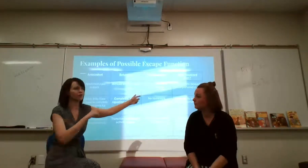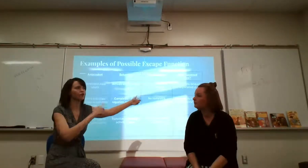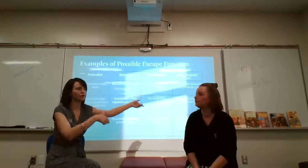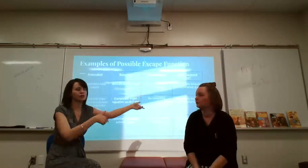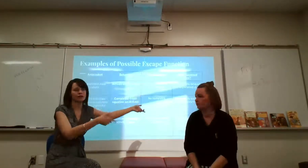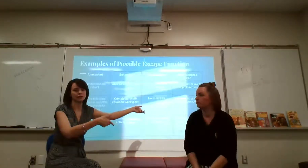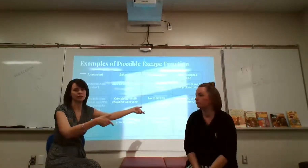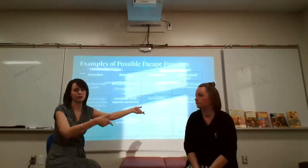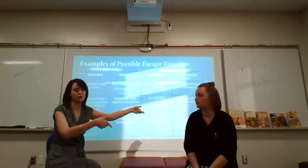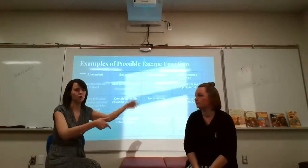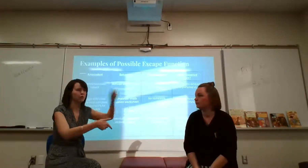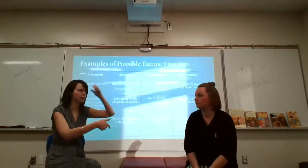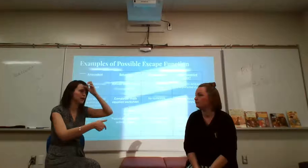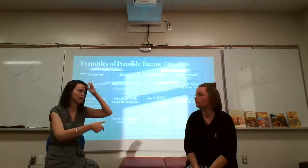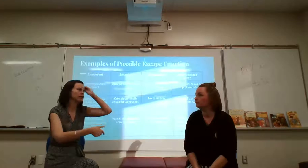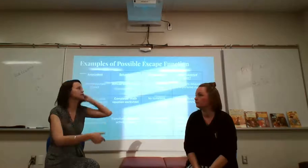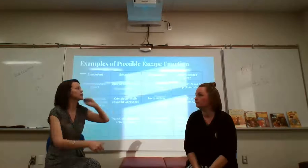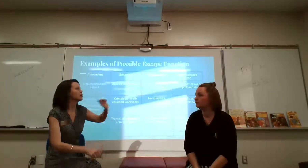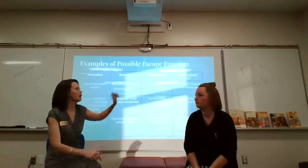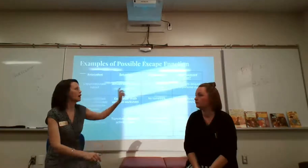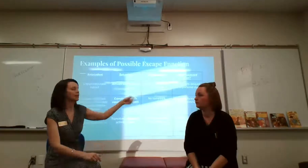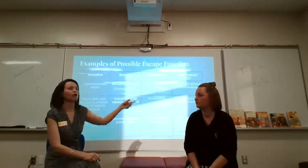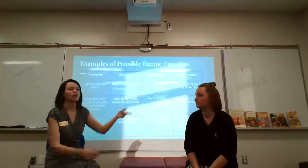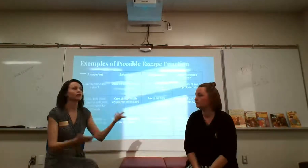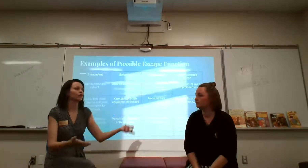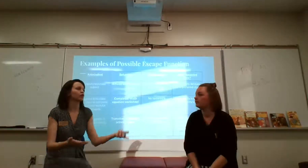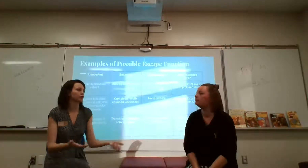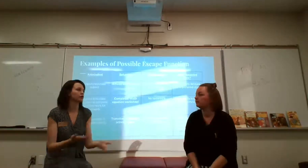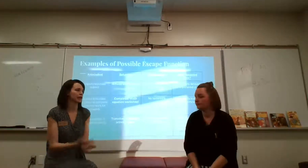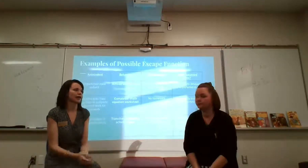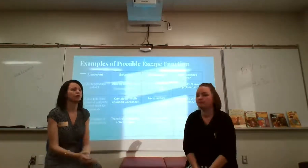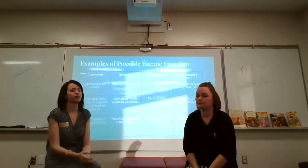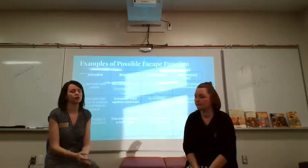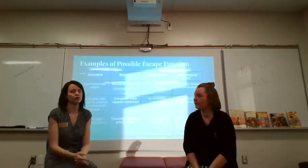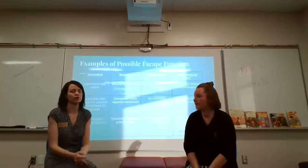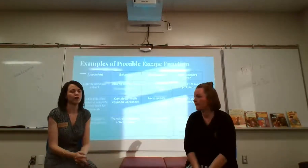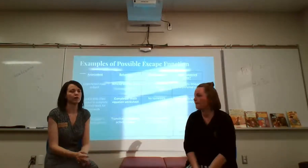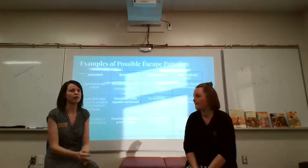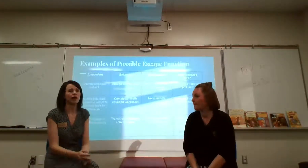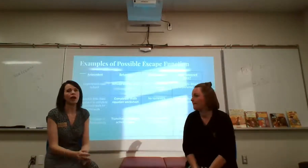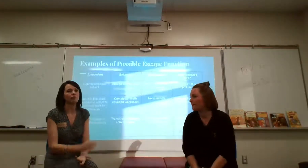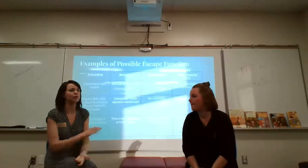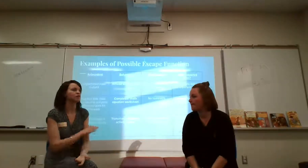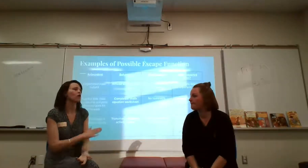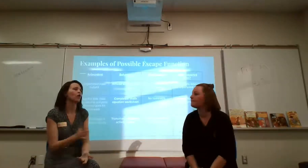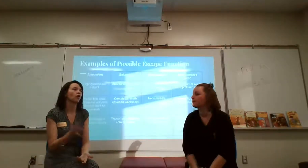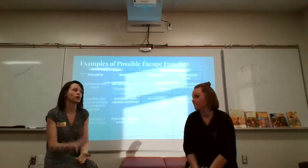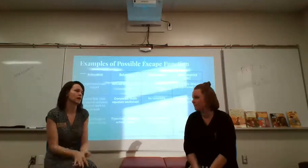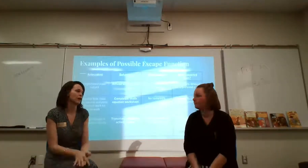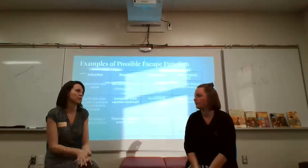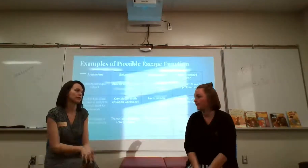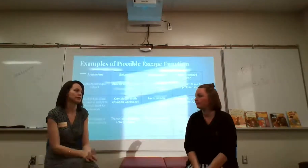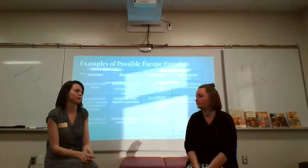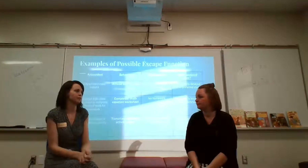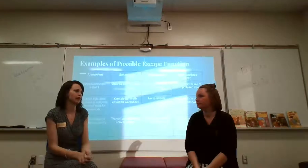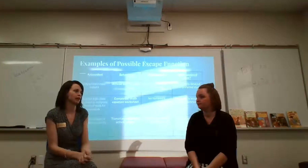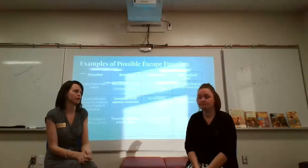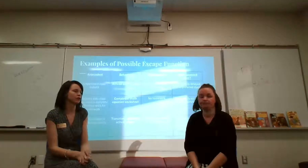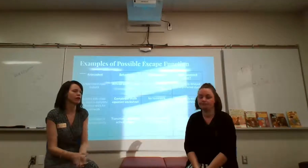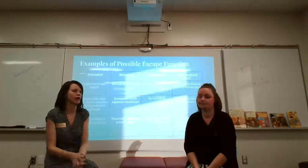further exacerbating the problem because it's allowing further delay and further escape. And that happens all the time with these types of behaviors. And